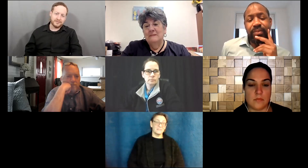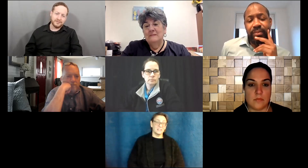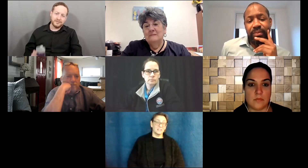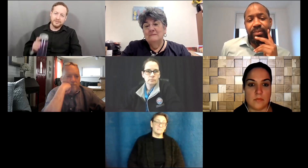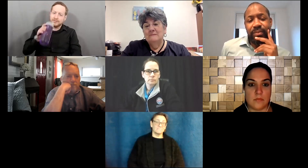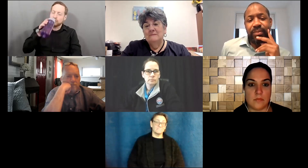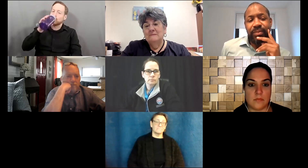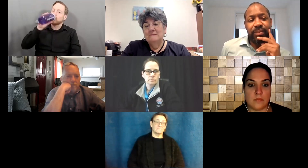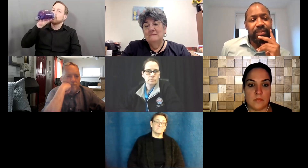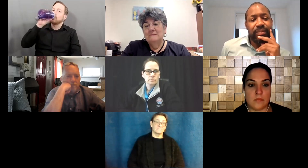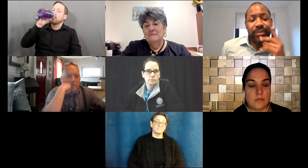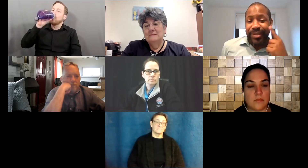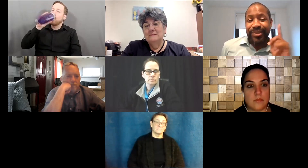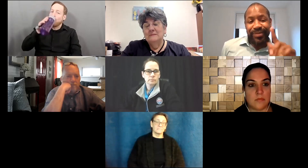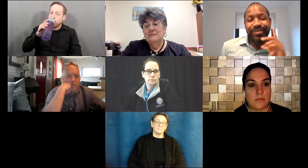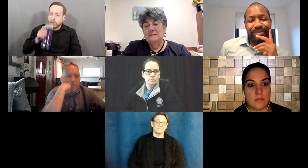Definitely.